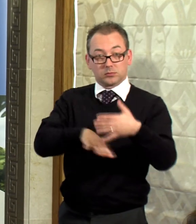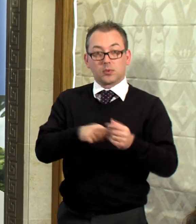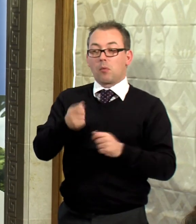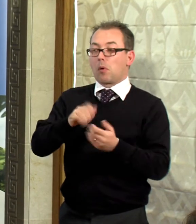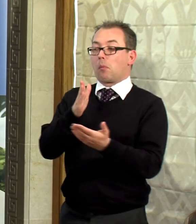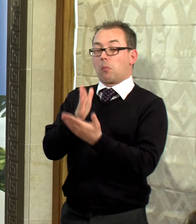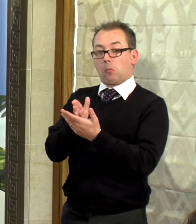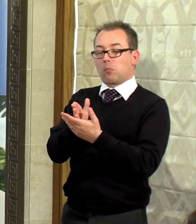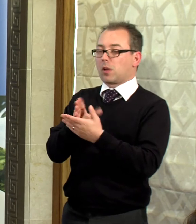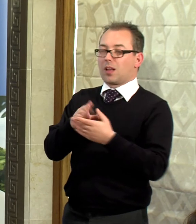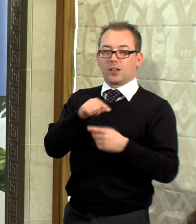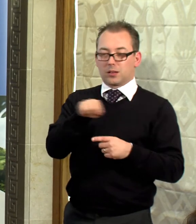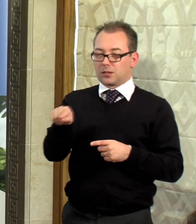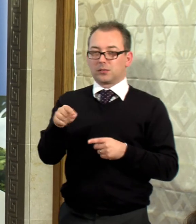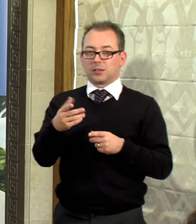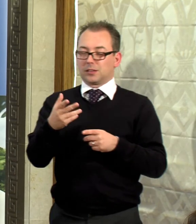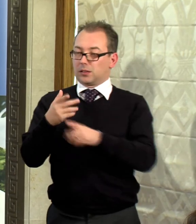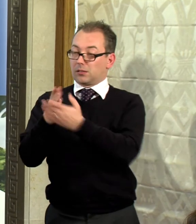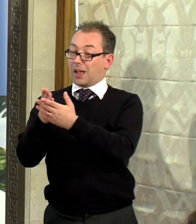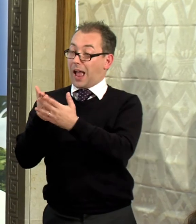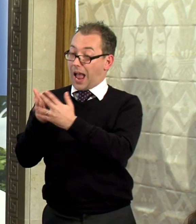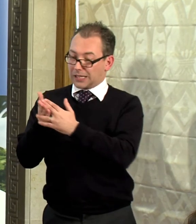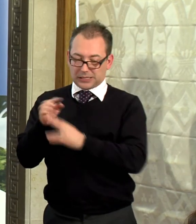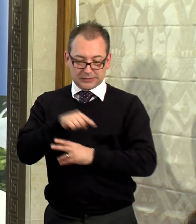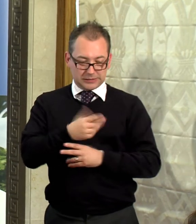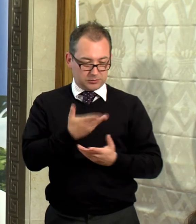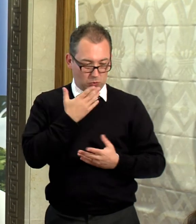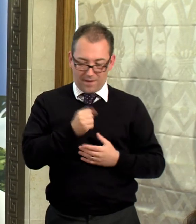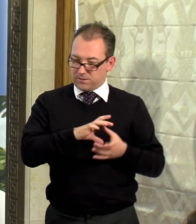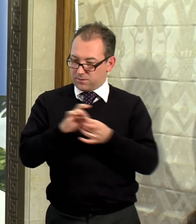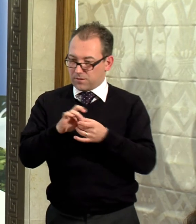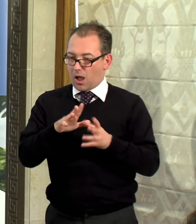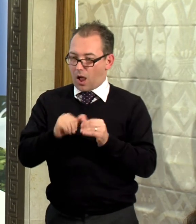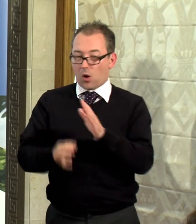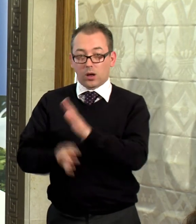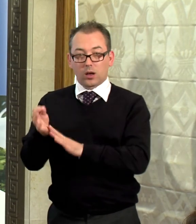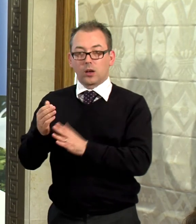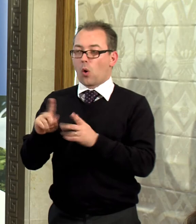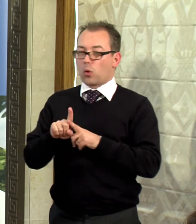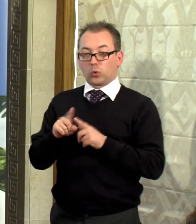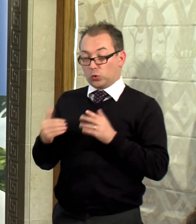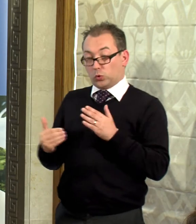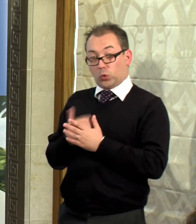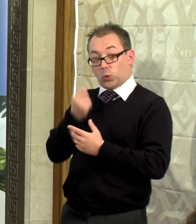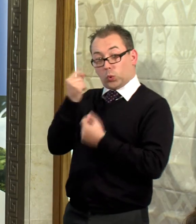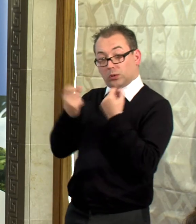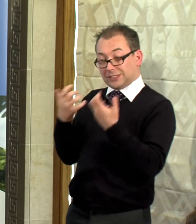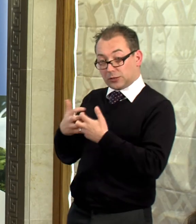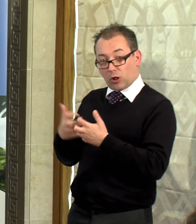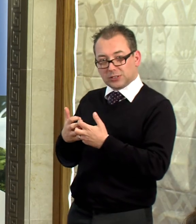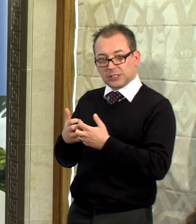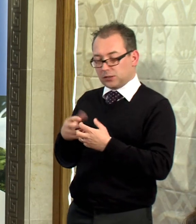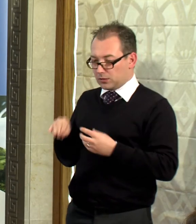access and the rapidly expanding access options offered by pioneering technology is one of the